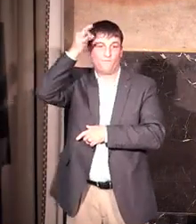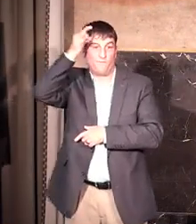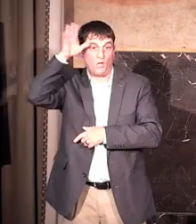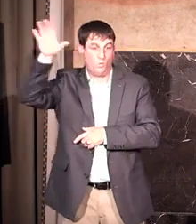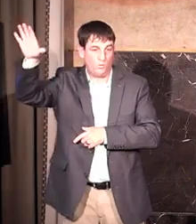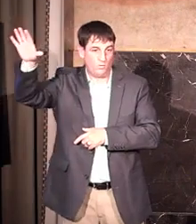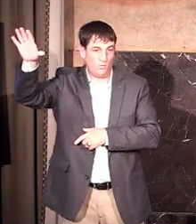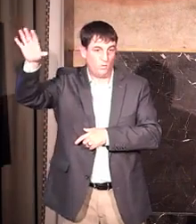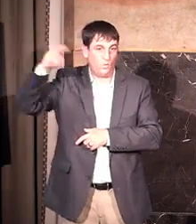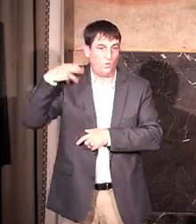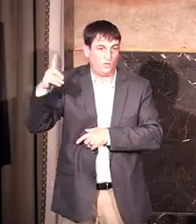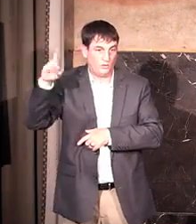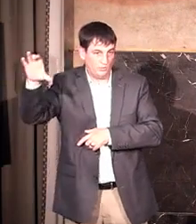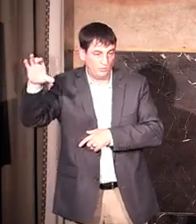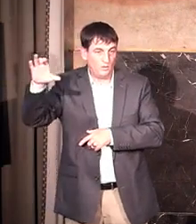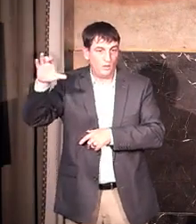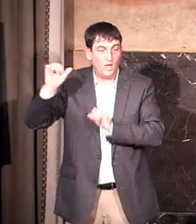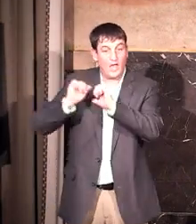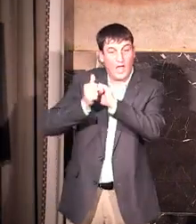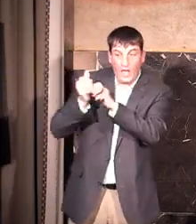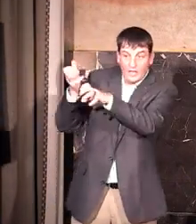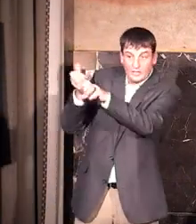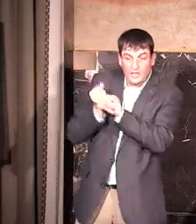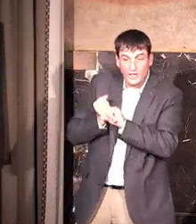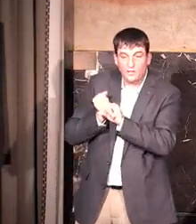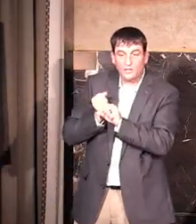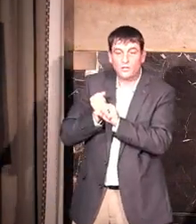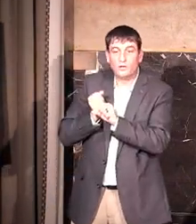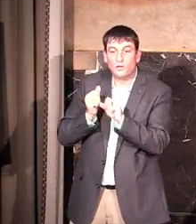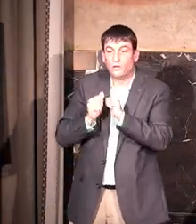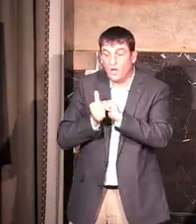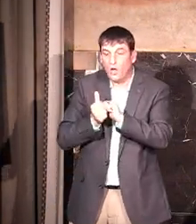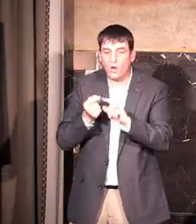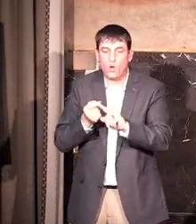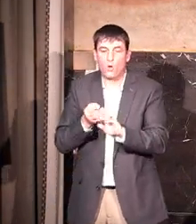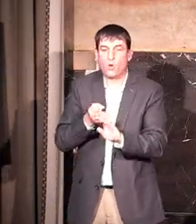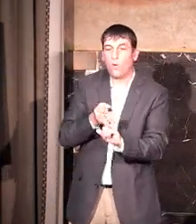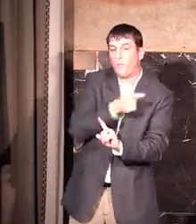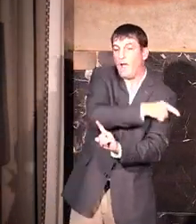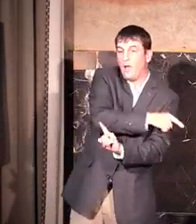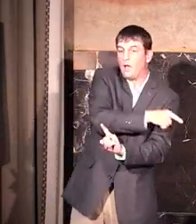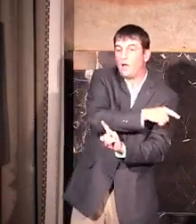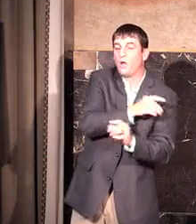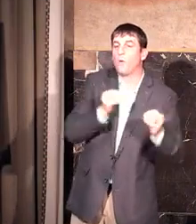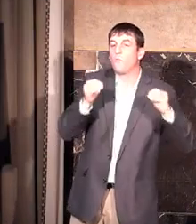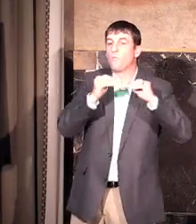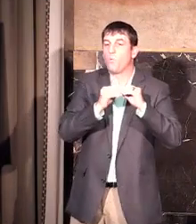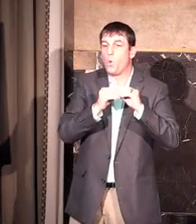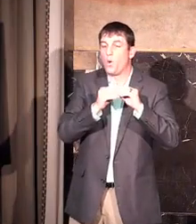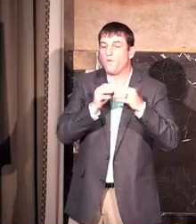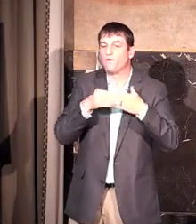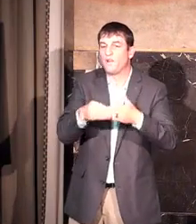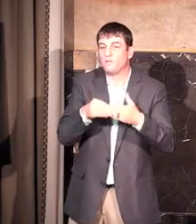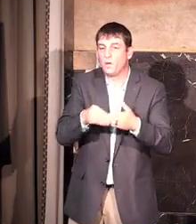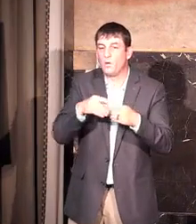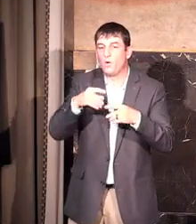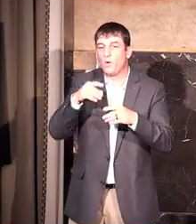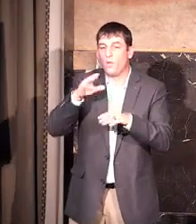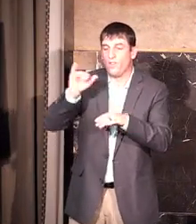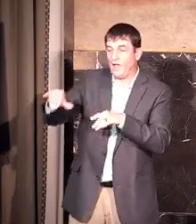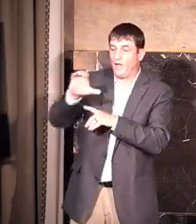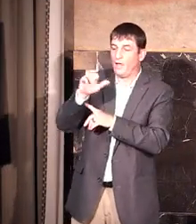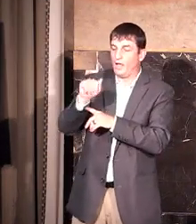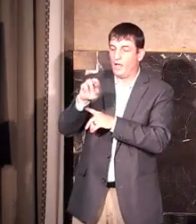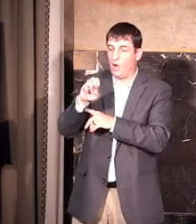least part of that assistance is to retroactively create more flexibility on the CARES Act funding that states have already